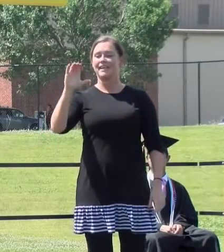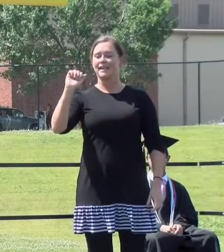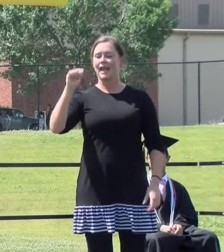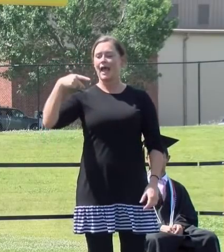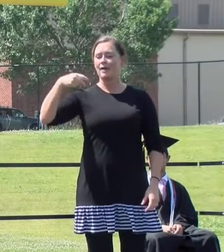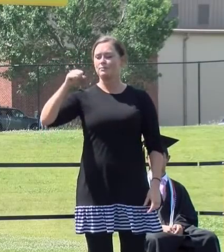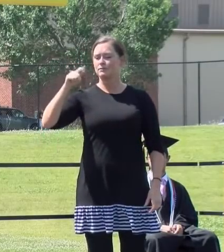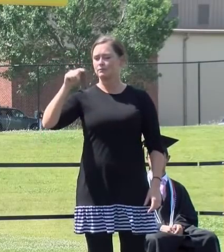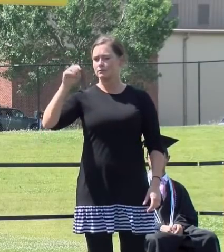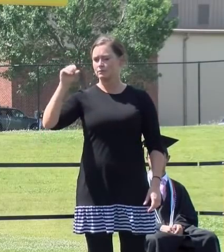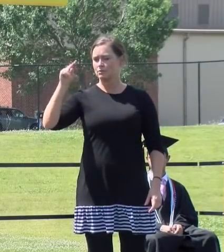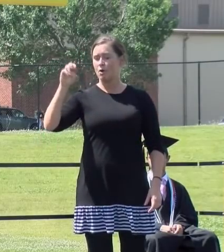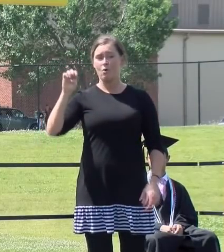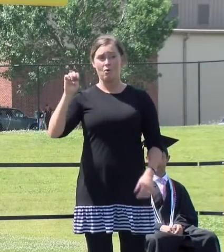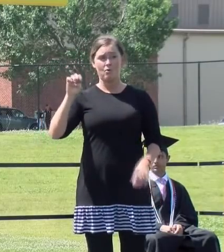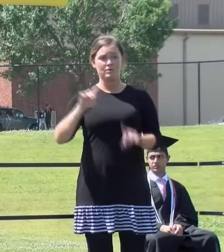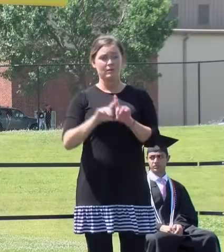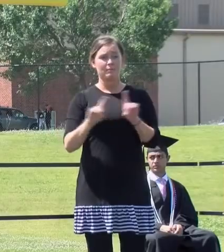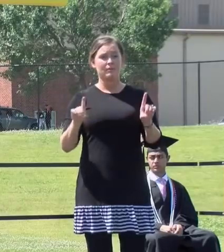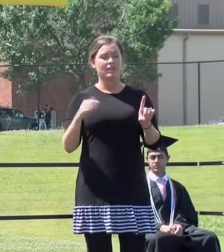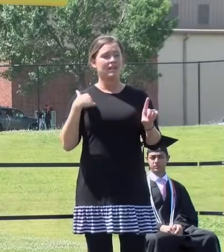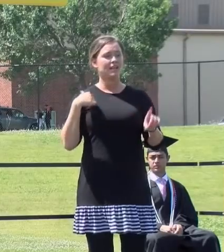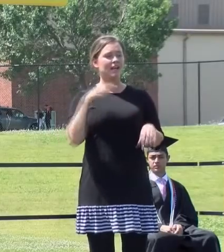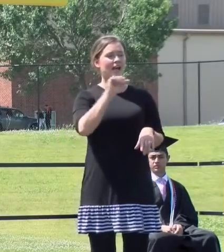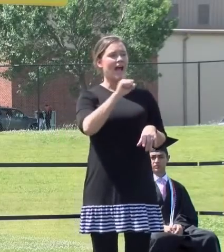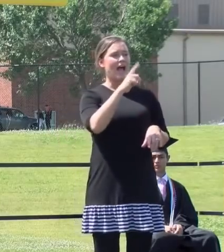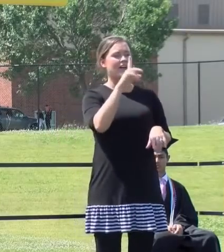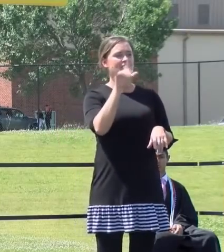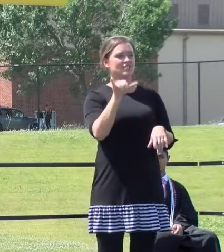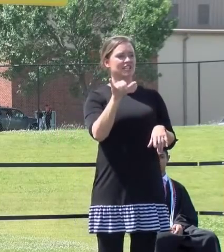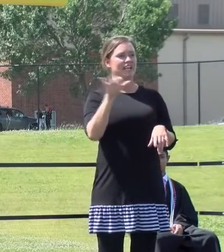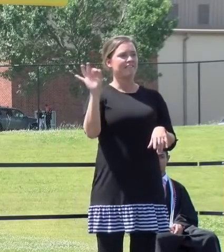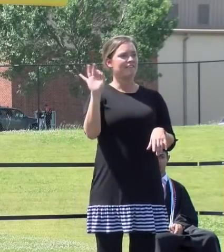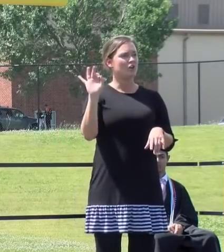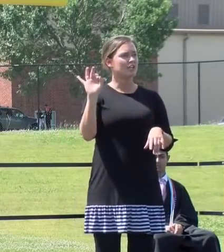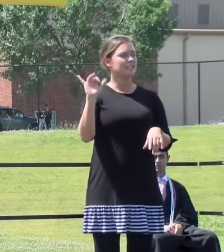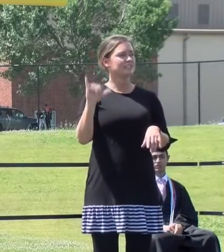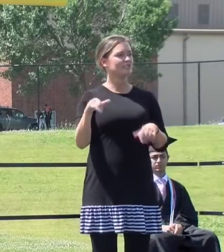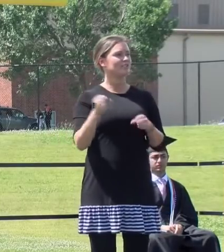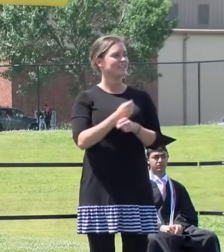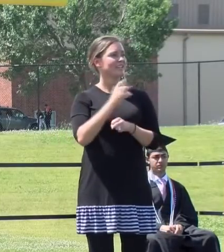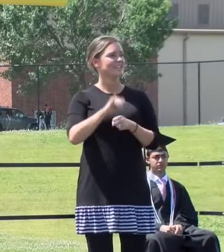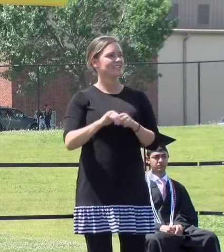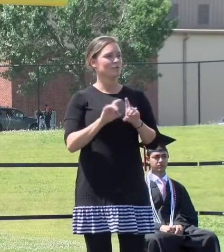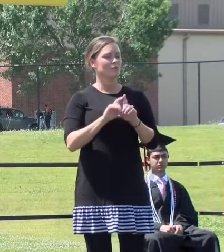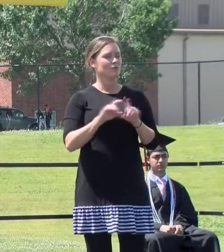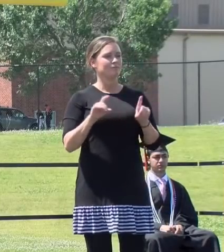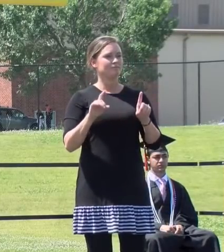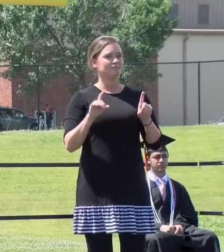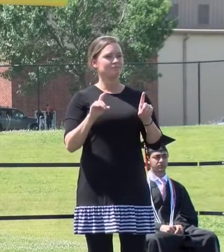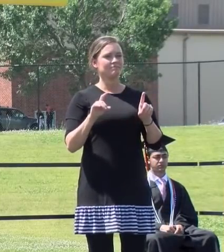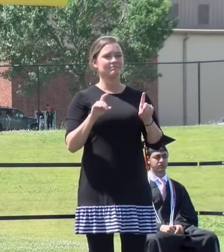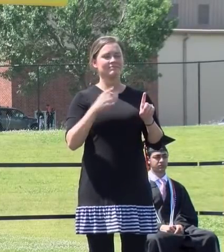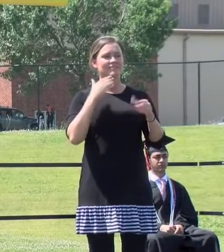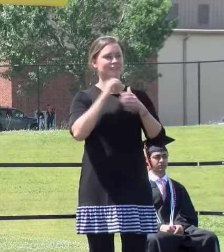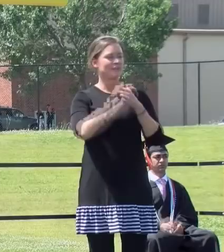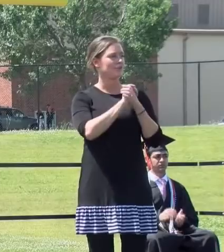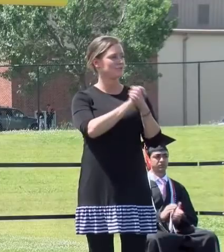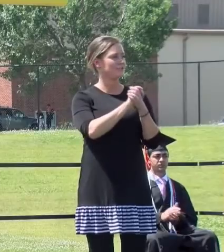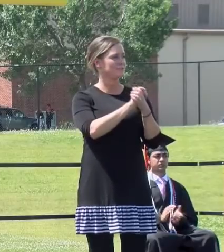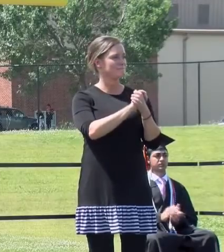Diploma. We would like to recognize Ashley Falcon for earning this award. Congratulations.